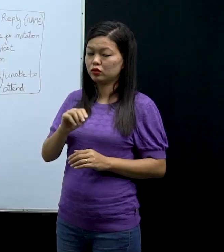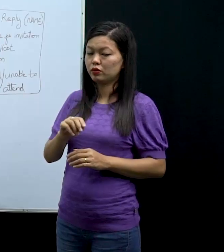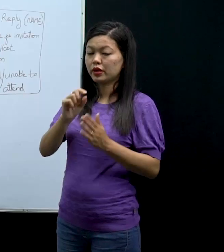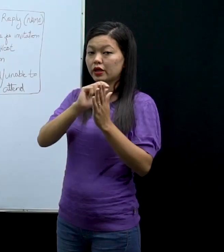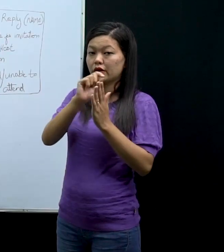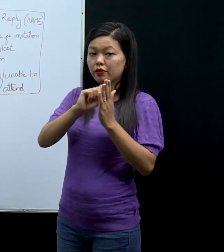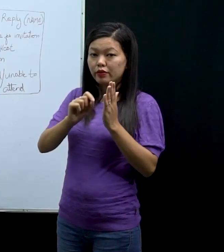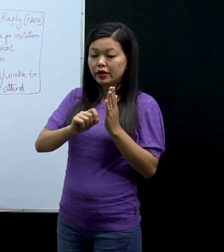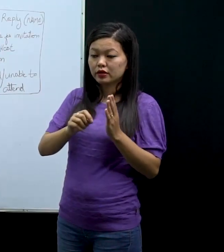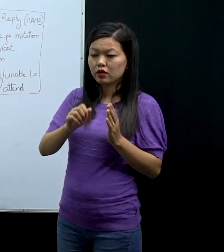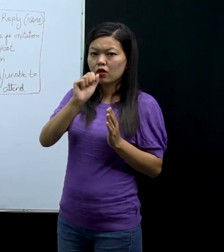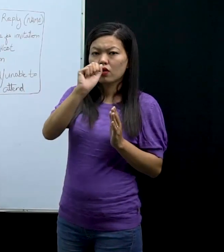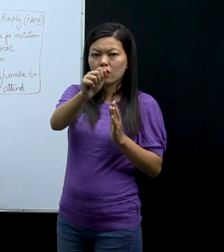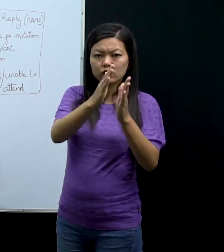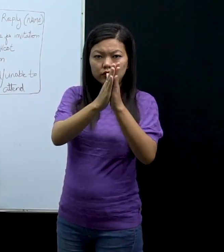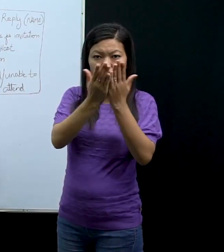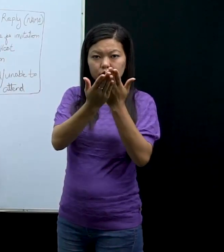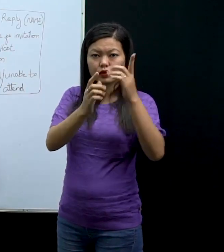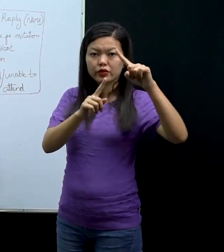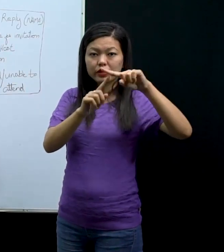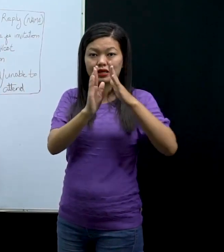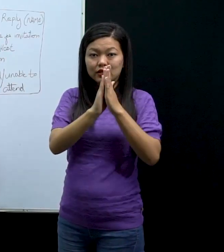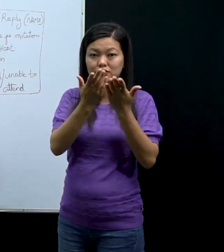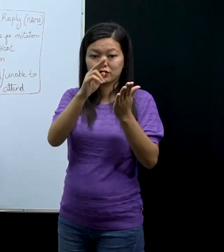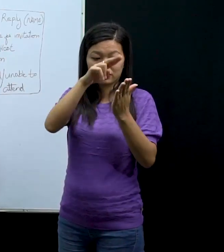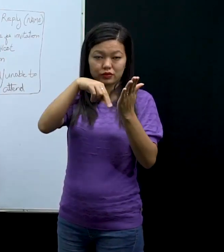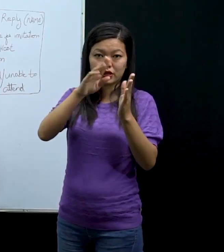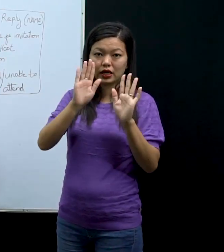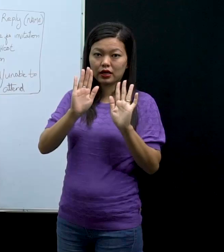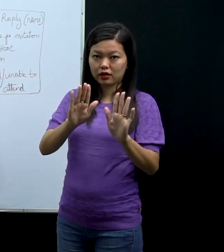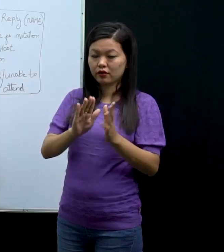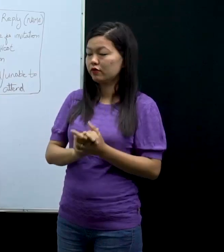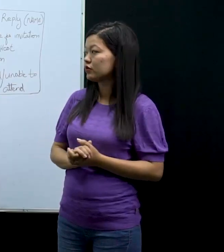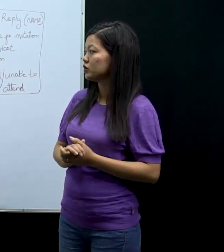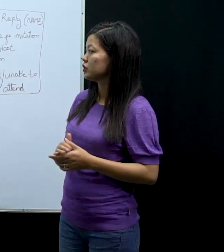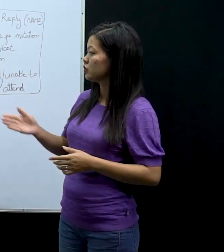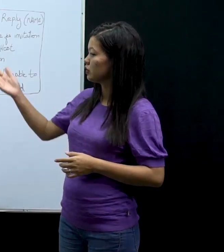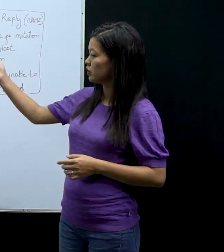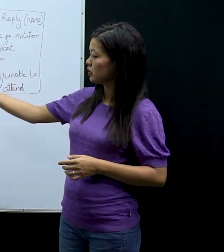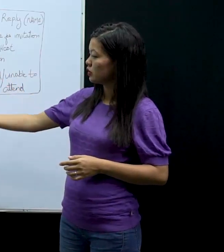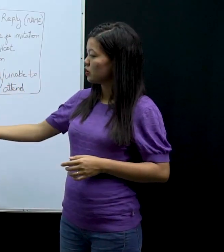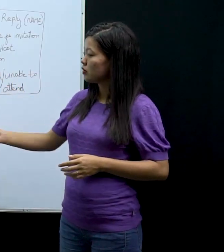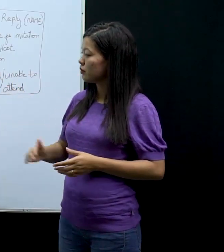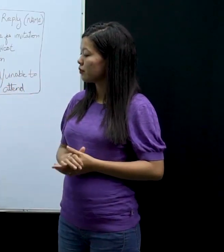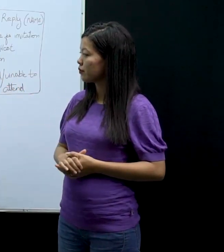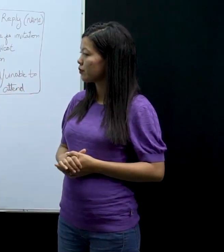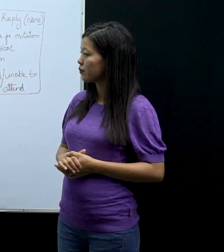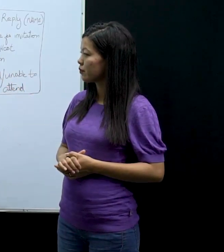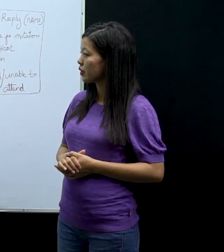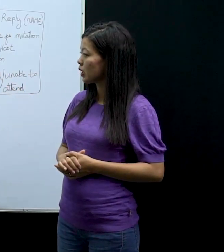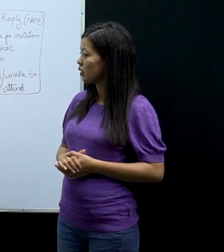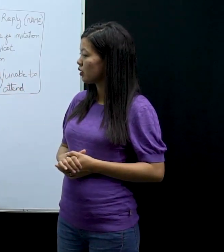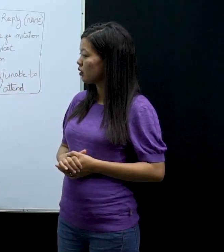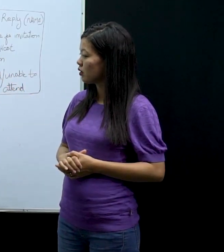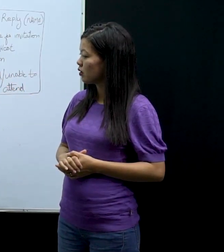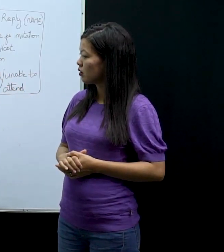and according to the rule of writing an invitation, it is always appropriate to use the third person. And that is the reason why,